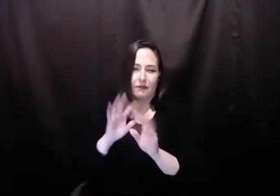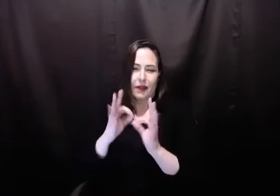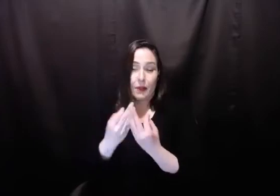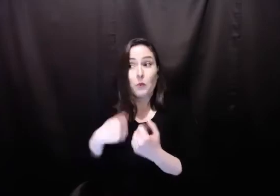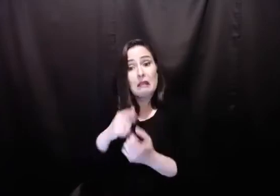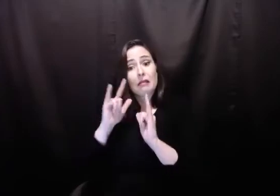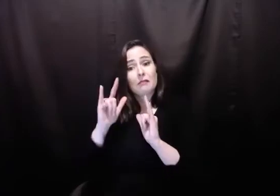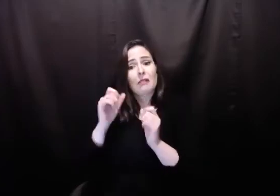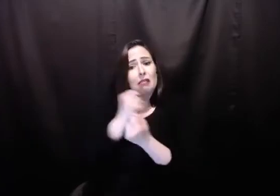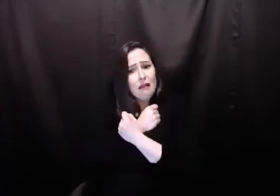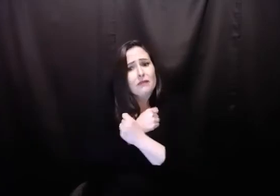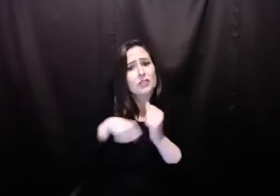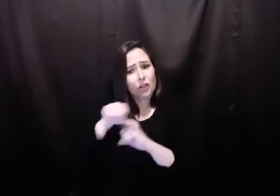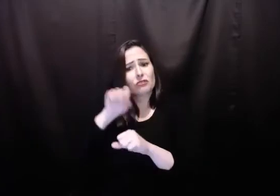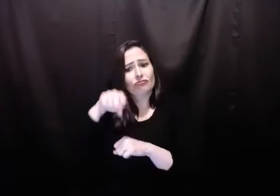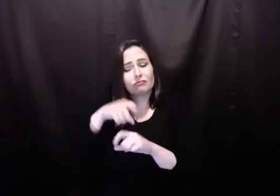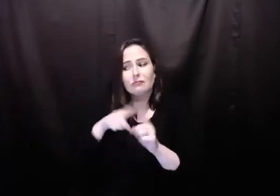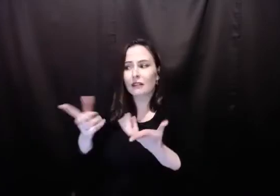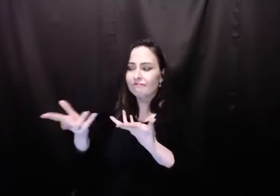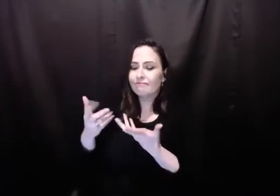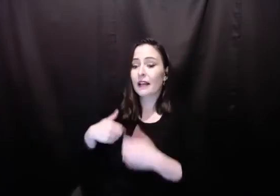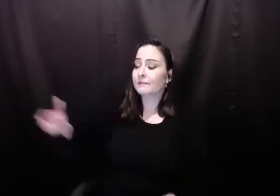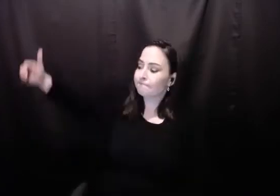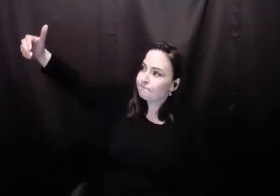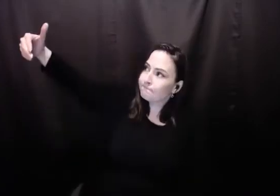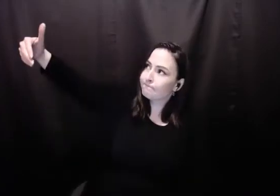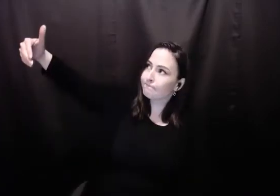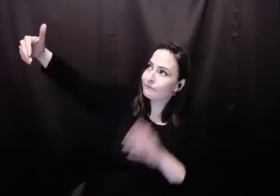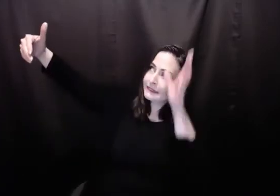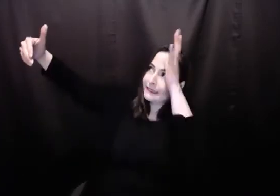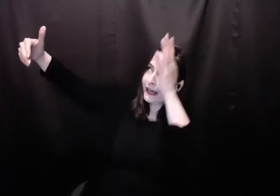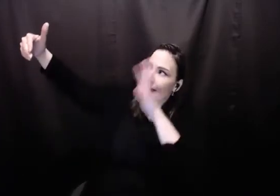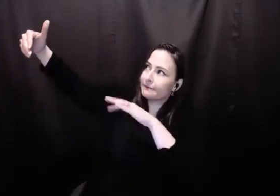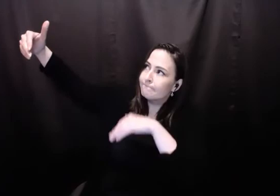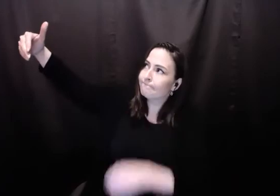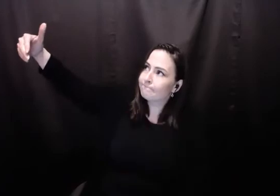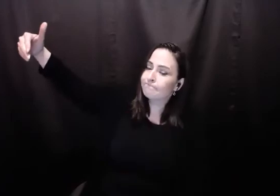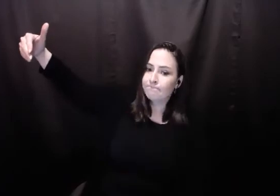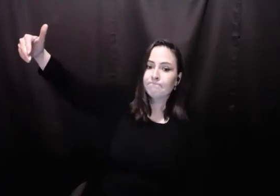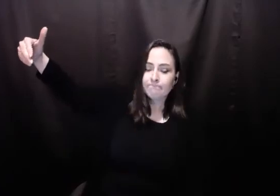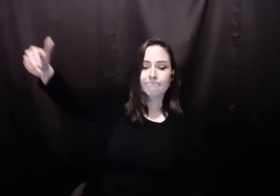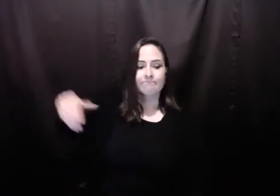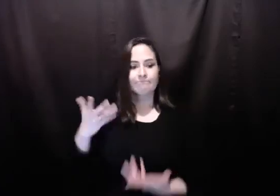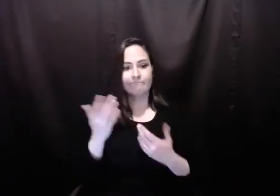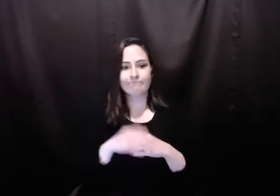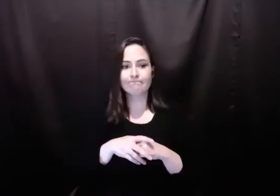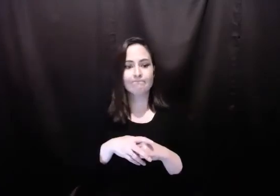Dad, what a sad day this is. But look at the Hibernians. What